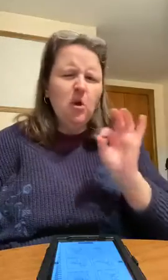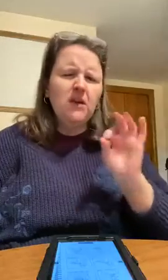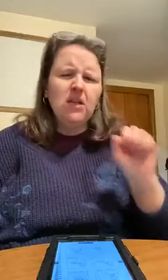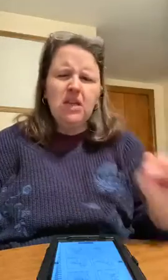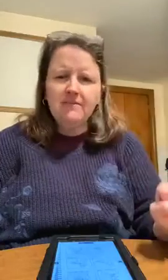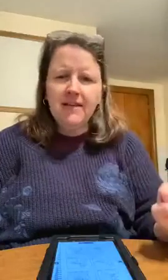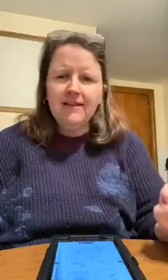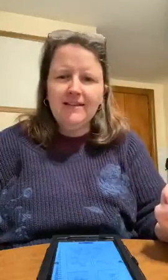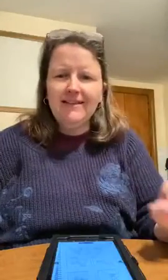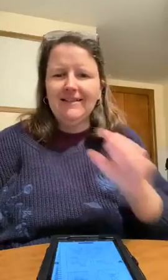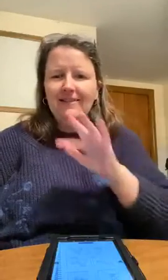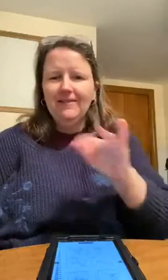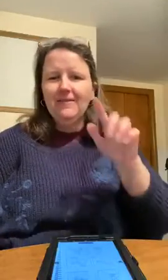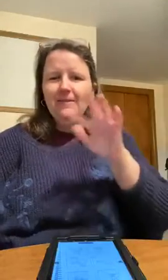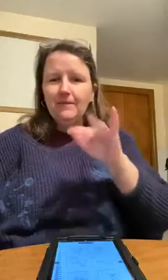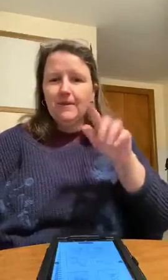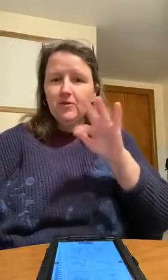perfectly. Fingerspell.